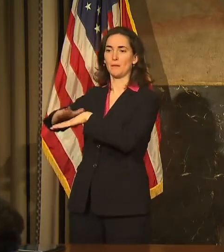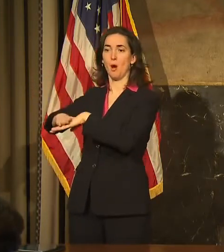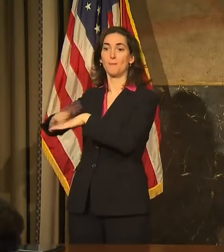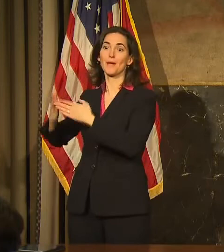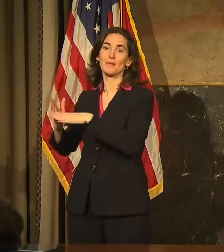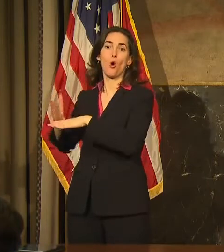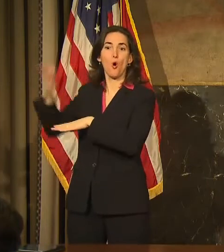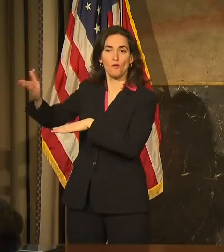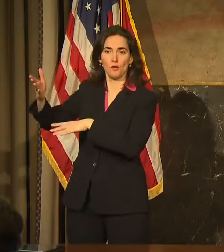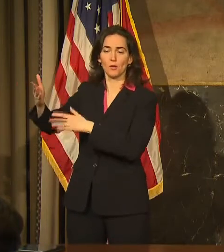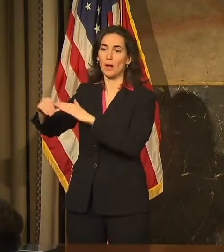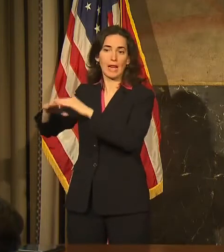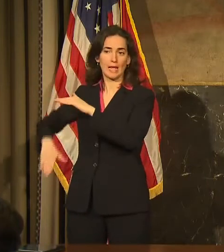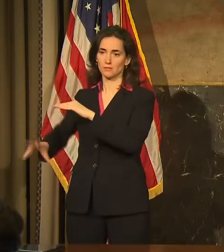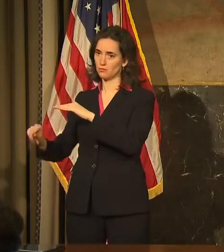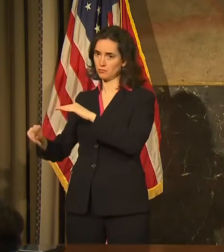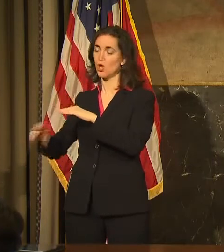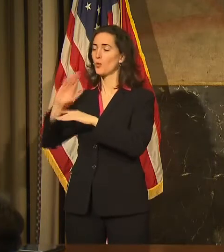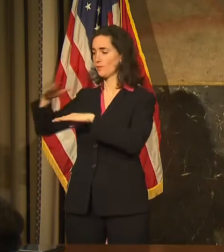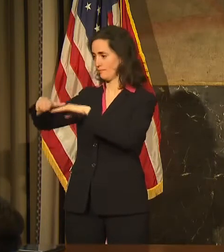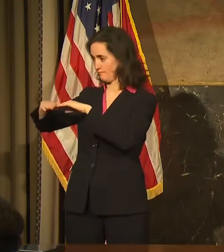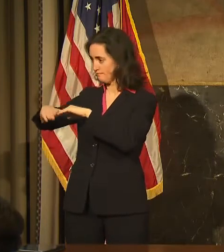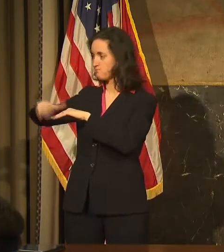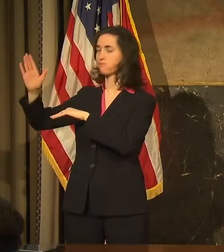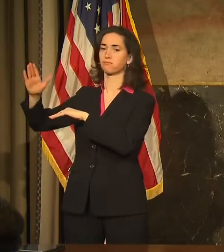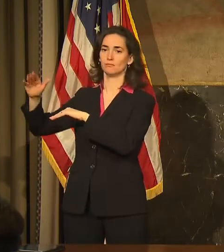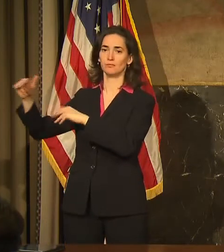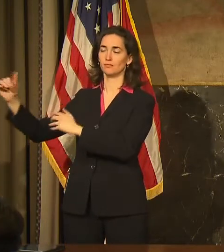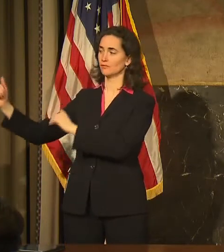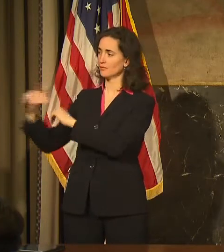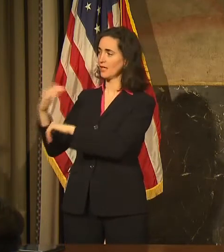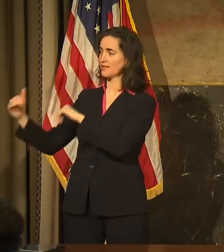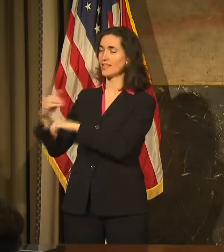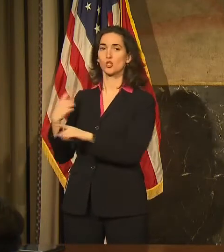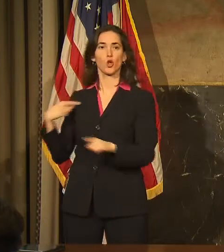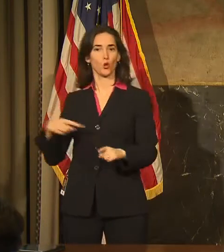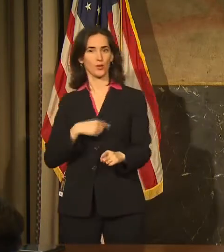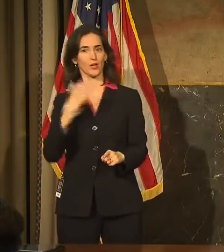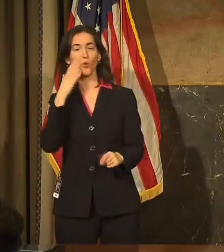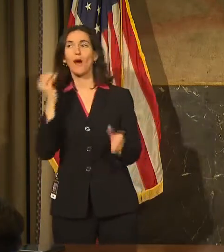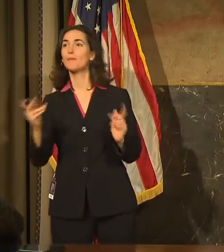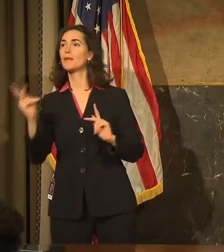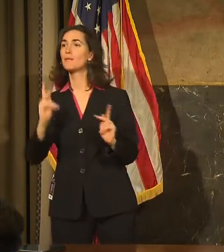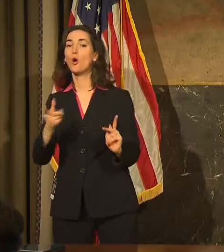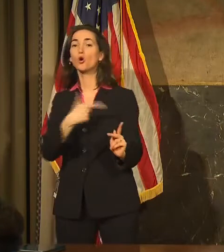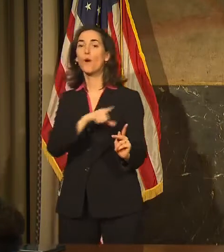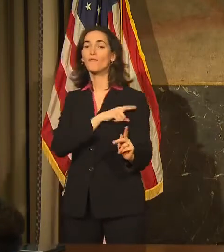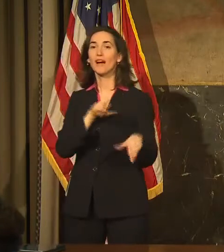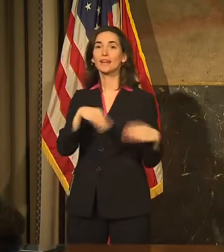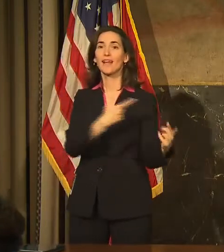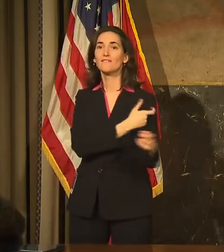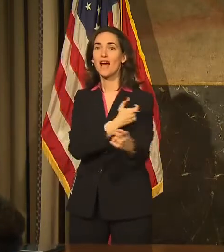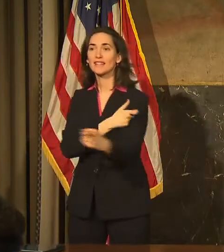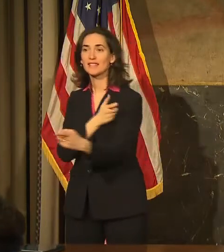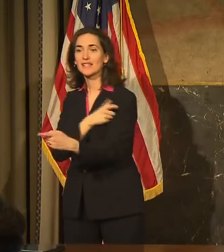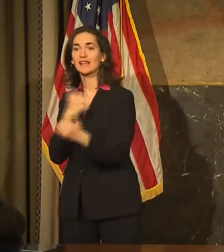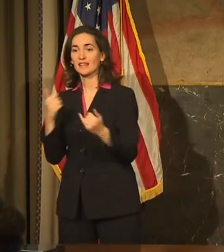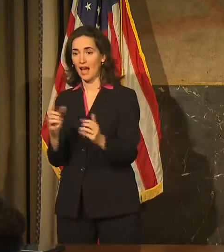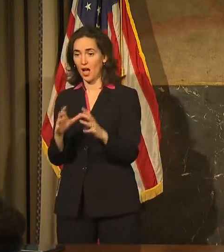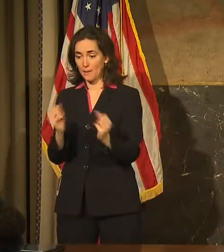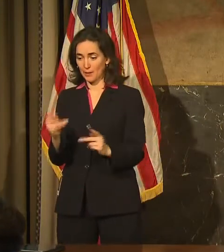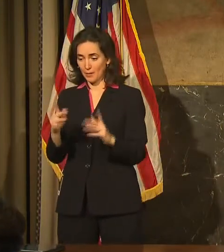ever that we can expand the number of Louisianans who are eligible currently to